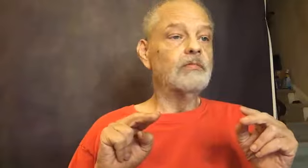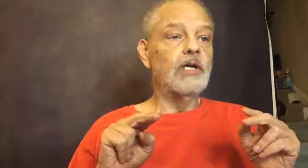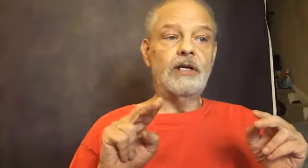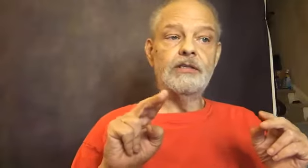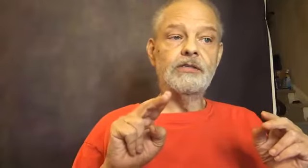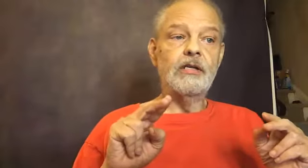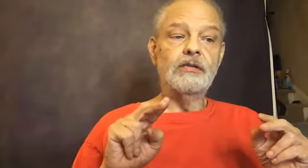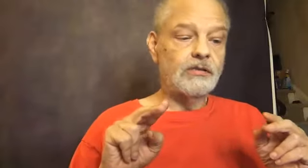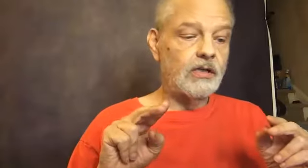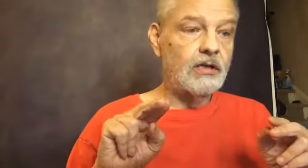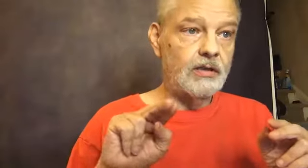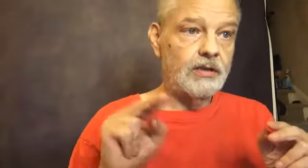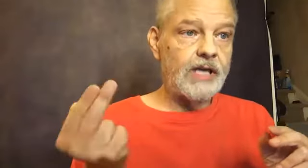And it's that